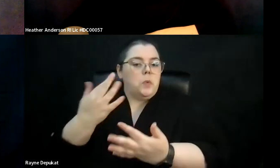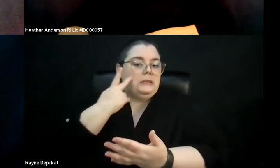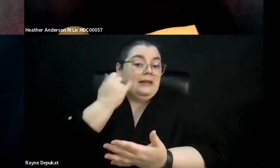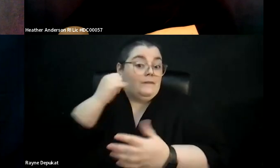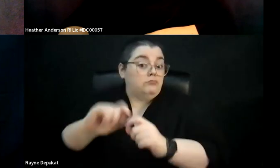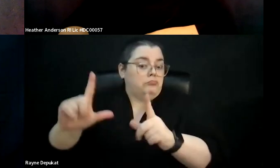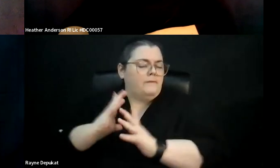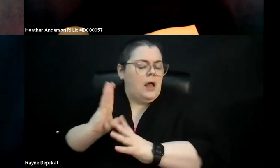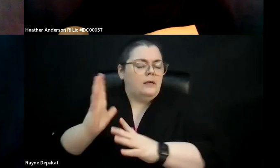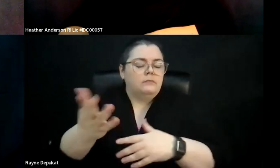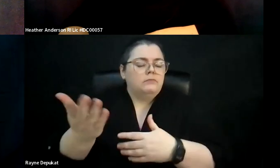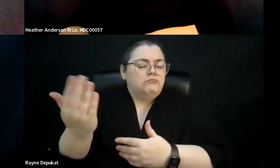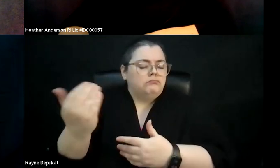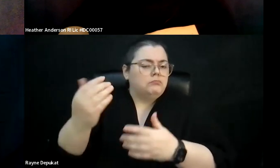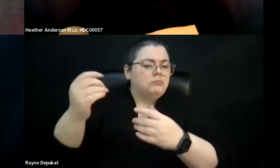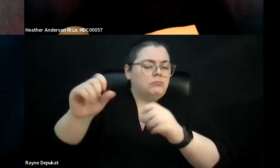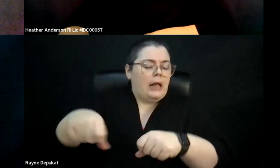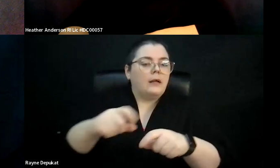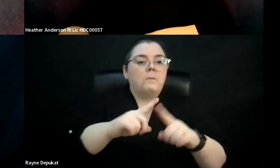Seems there's no comments, but I will wait to see if someone comes on screen.